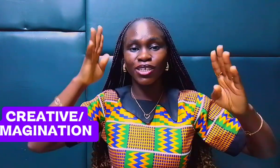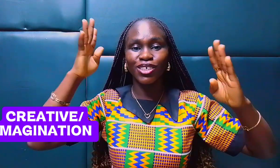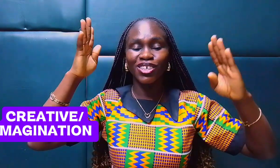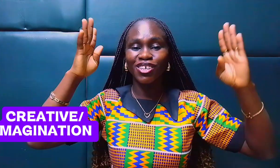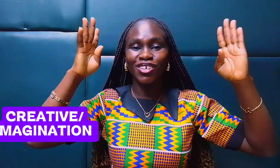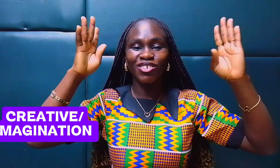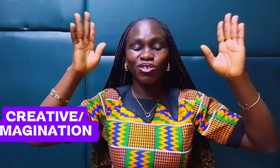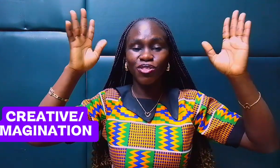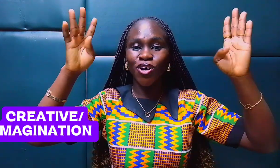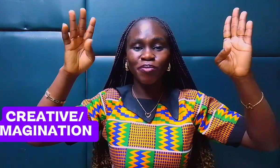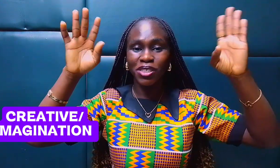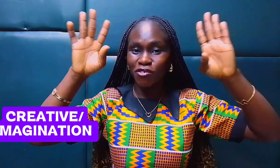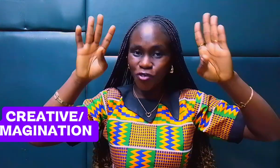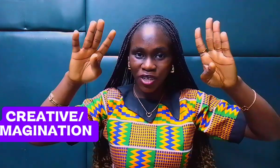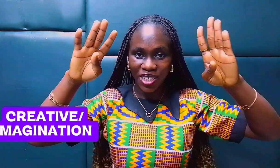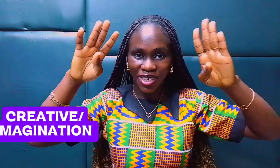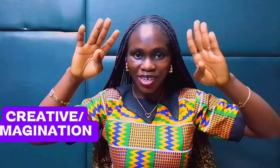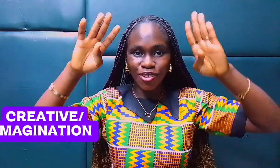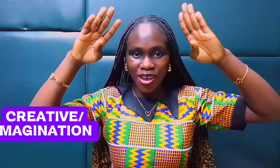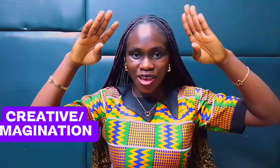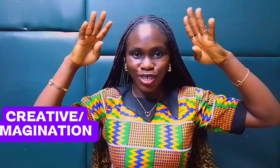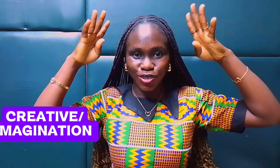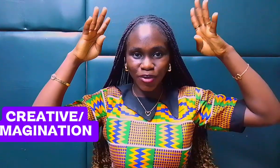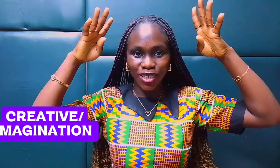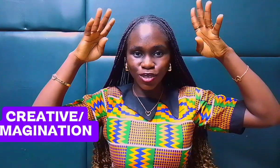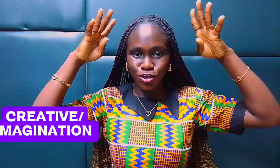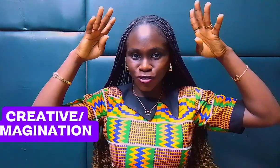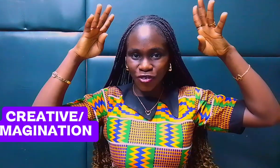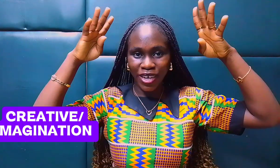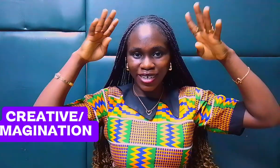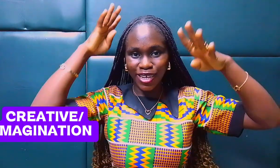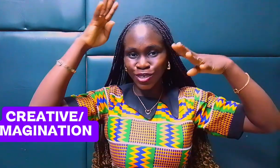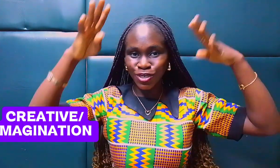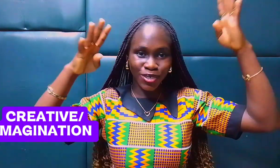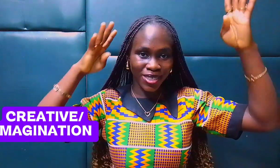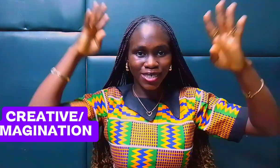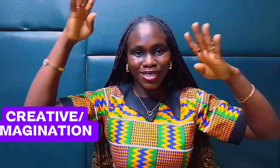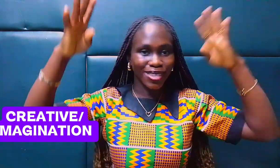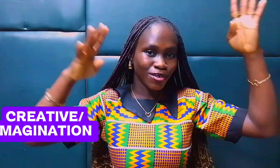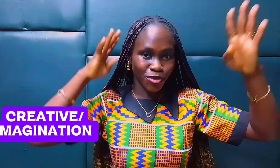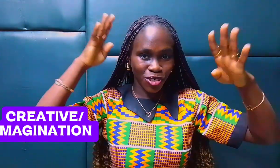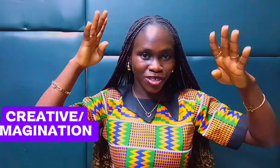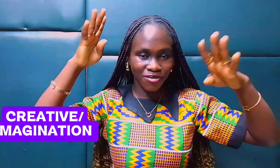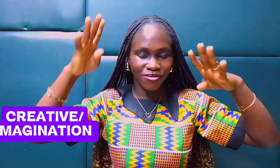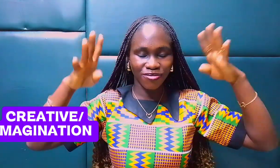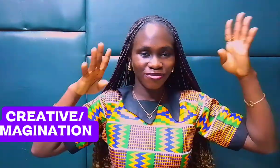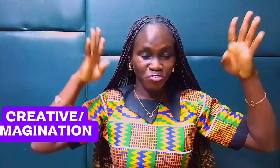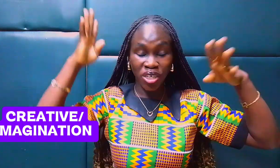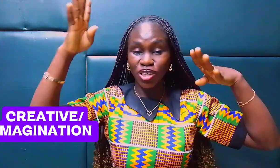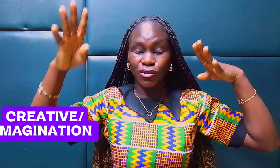and your thumb is folded, and you're bringing it close to your forehead, and you're doing this in circular motion, meaning